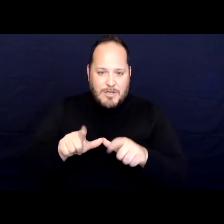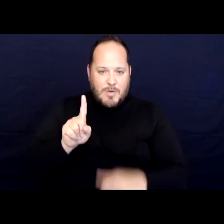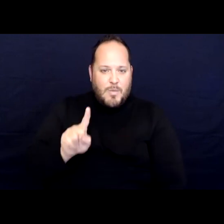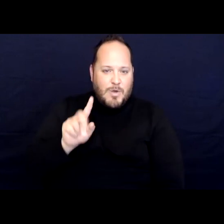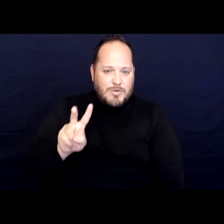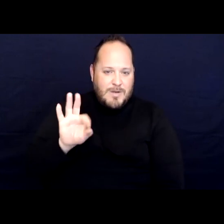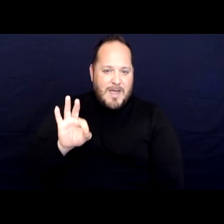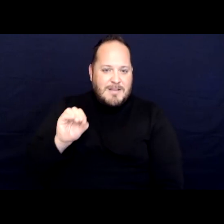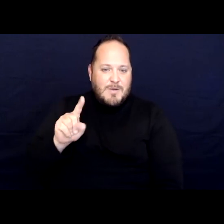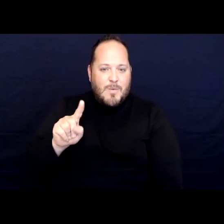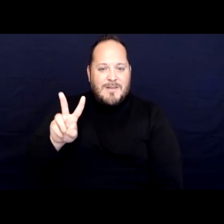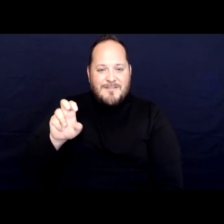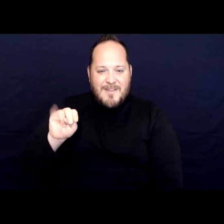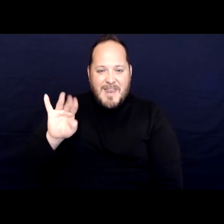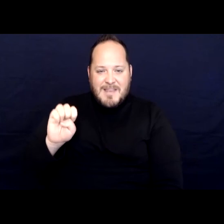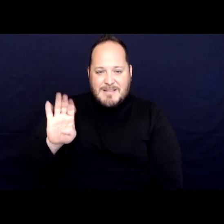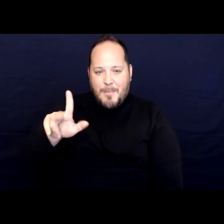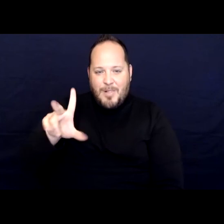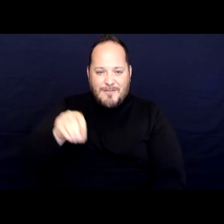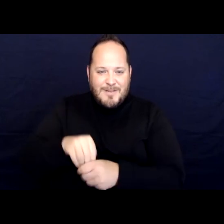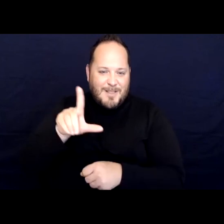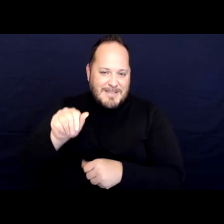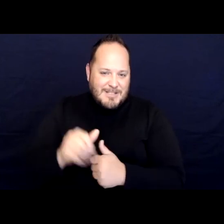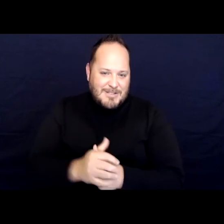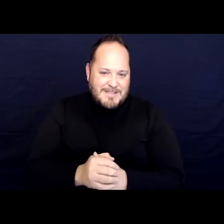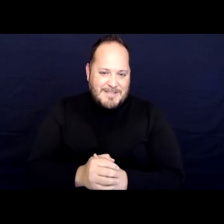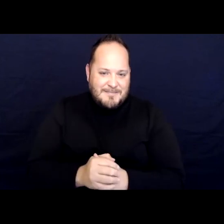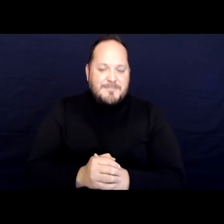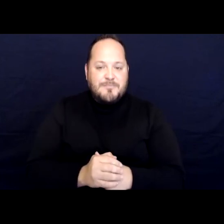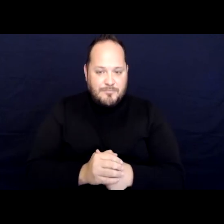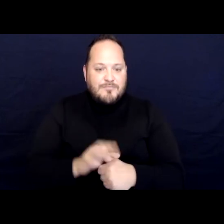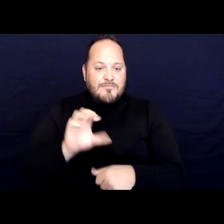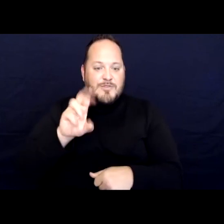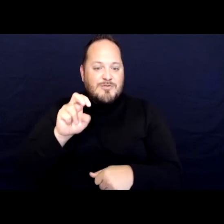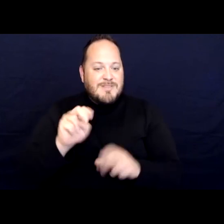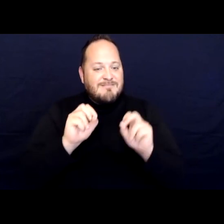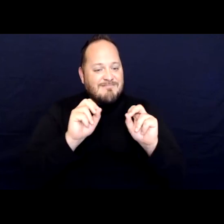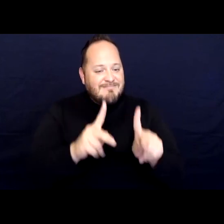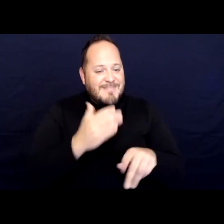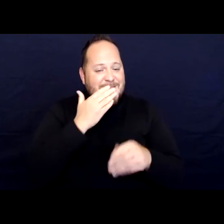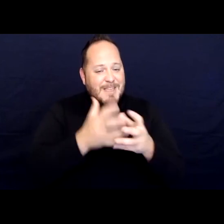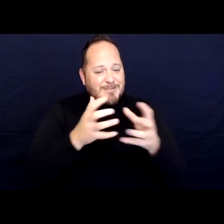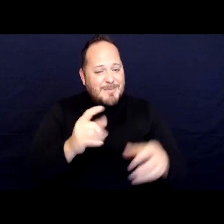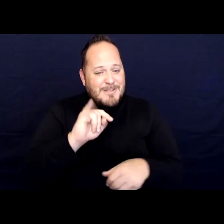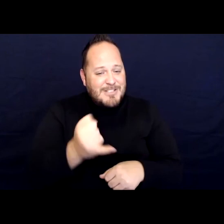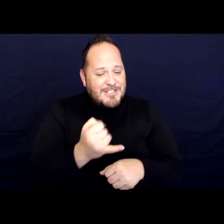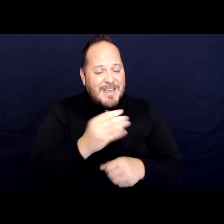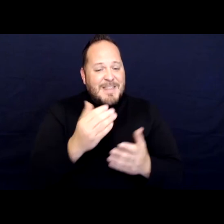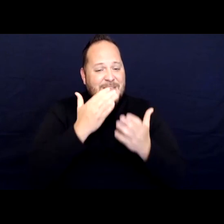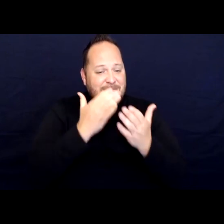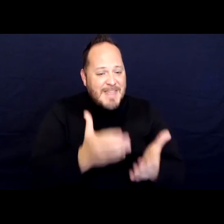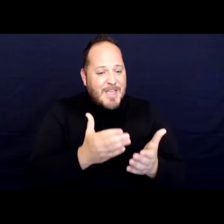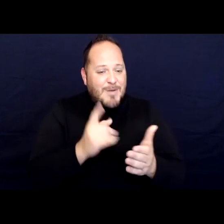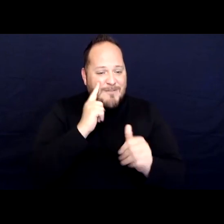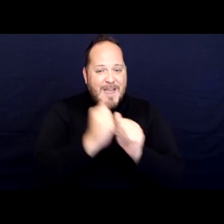12901 Venice Boulevard in Los Angeles. Okay, thank you so much, TJ. And thanks for